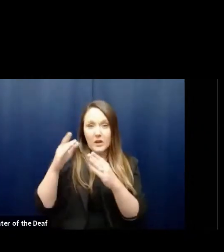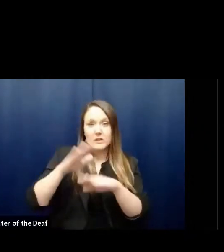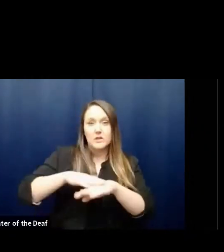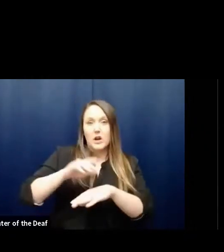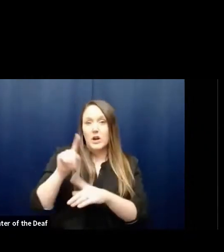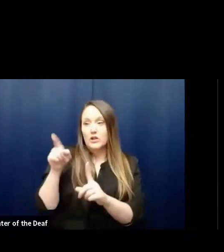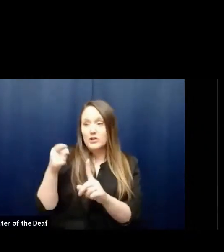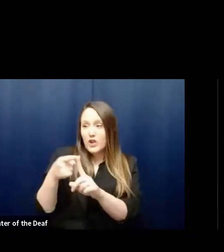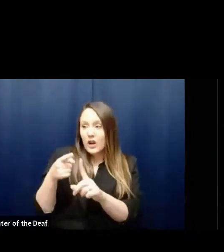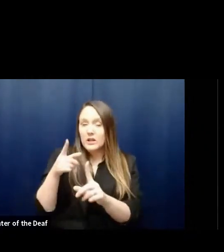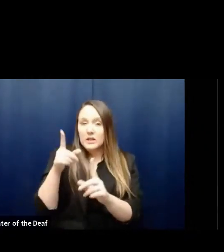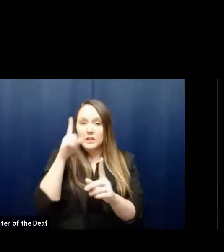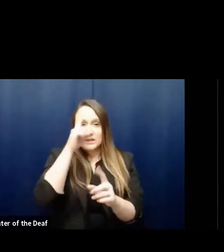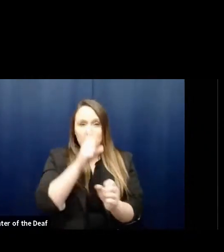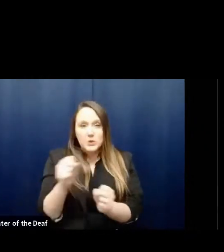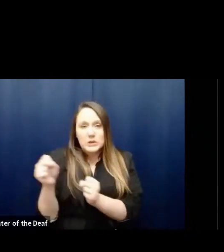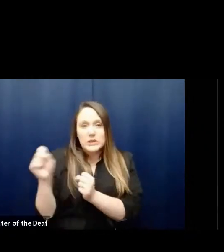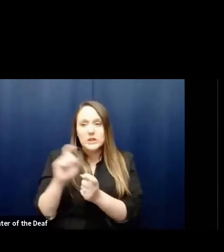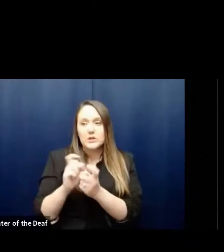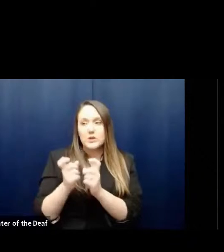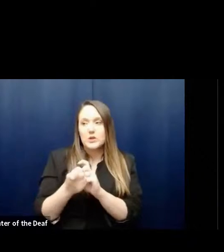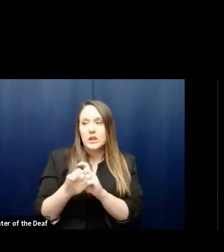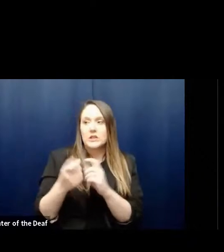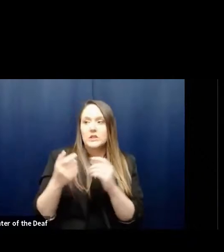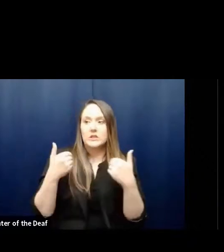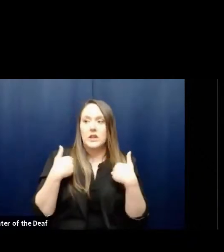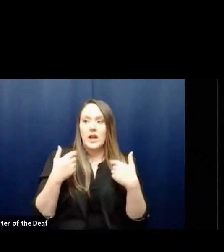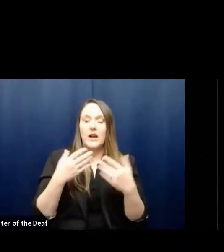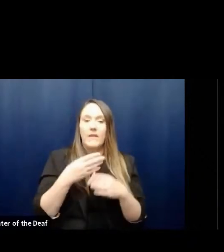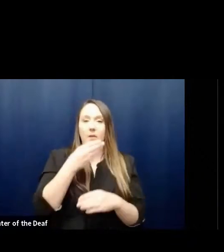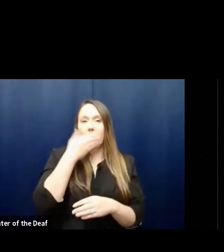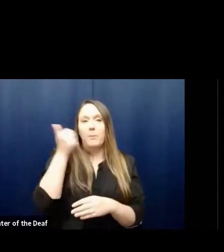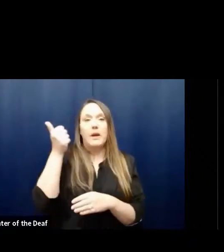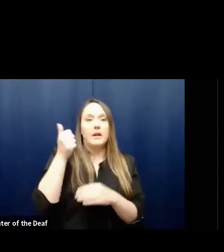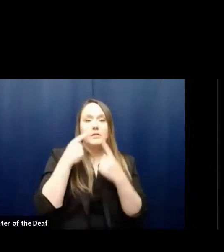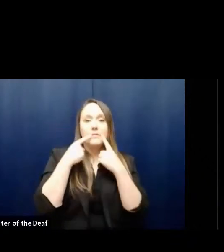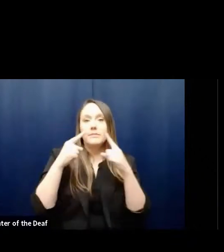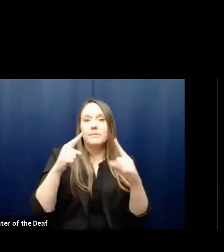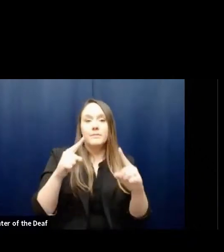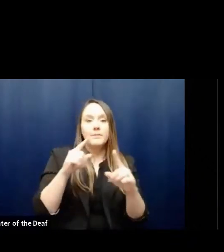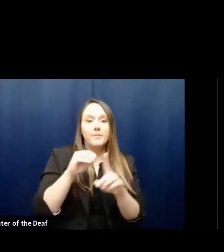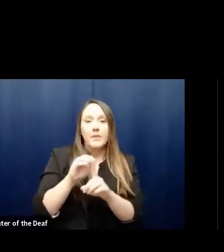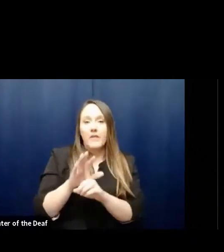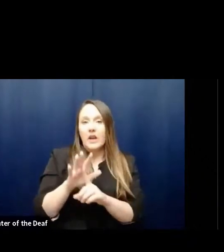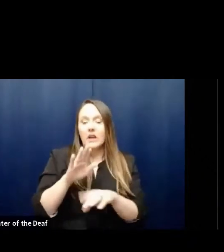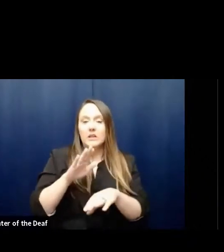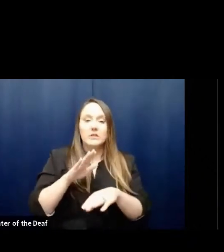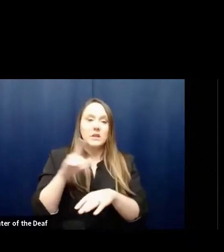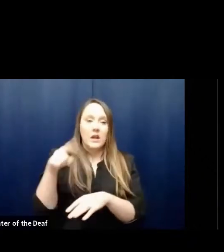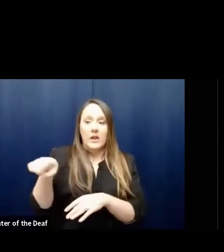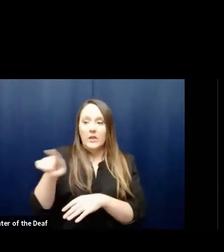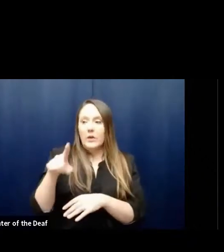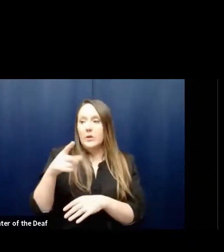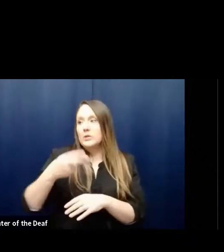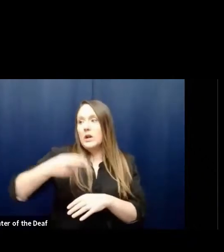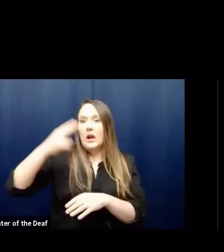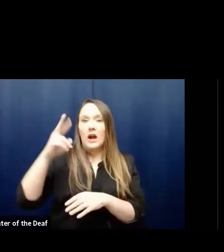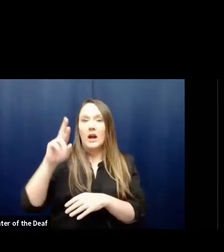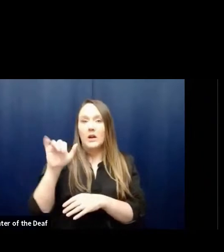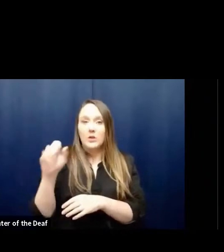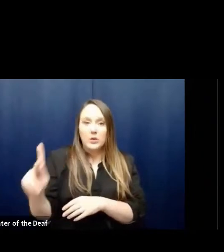how we do that so that we can have the most impact to those most at risk of spreading disease or becoming seriously